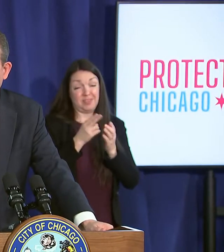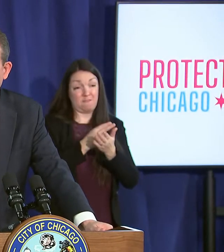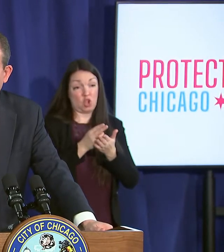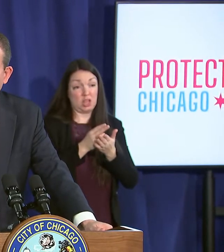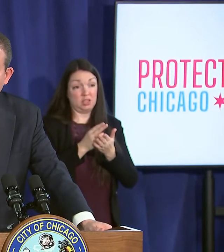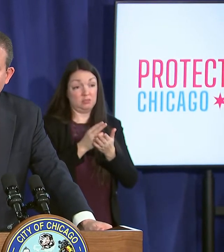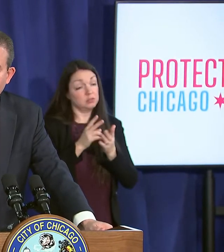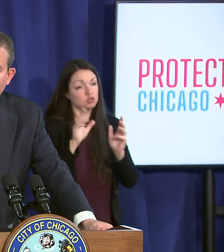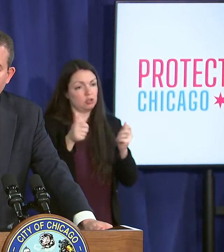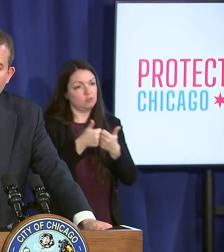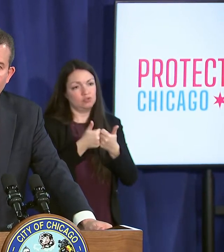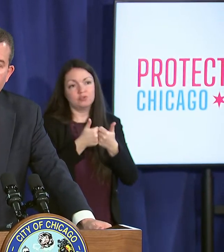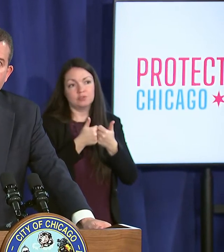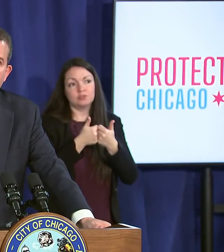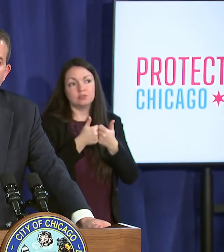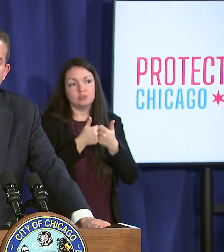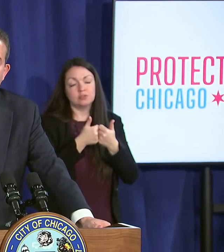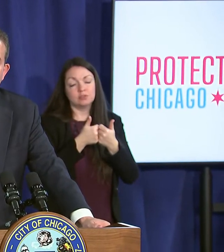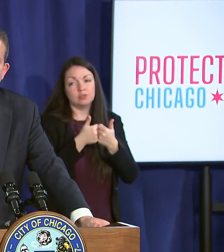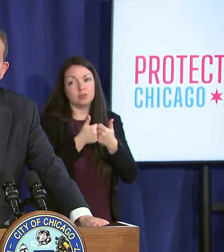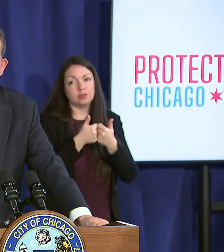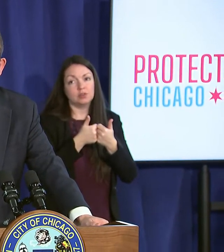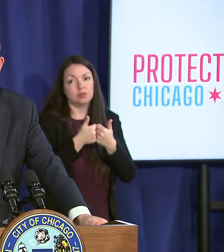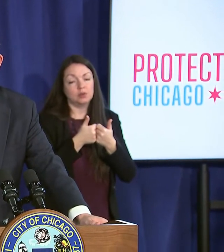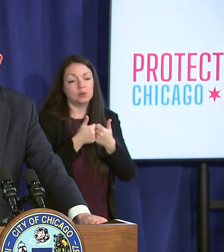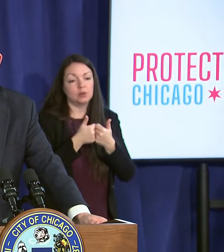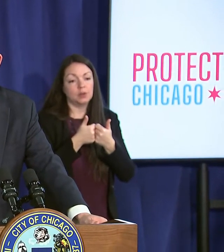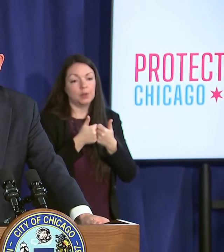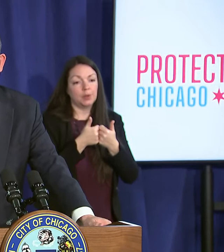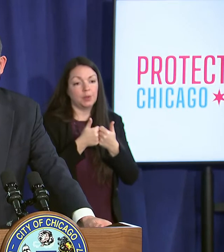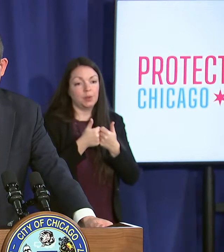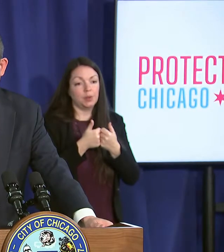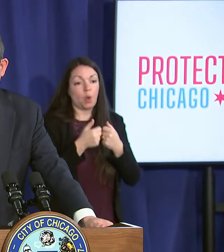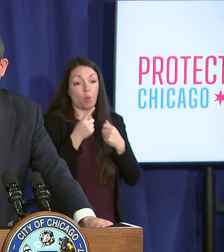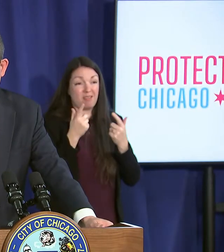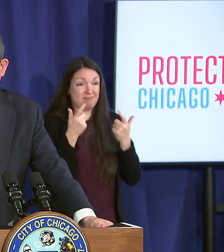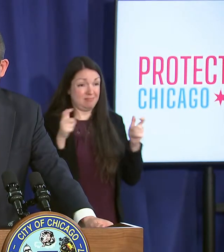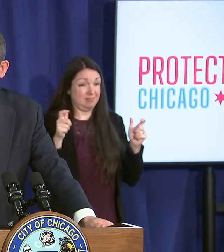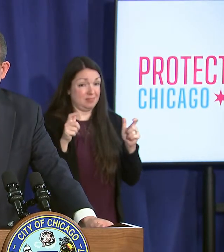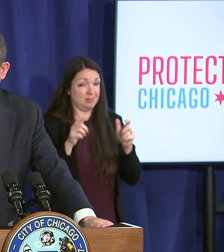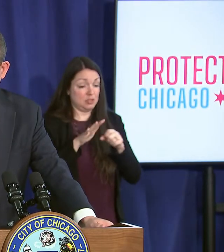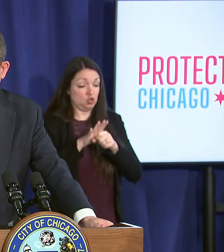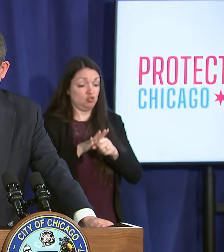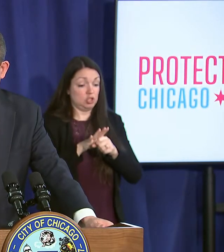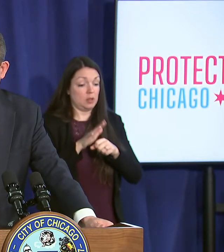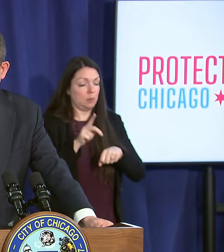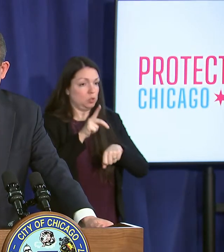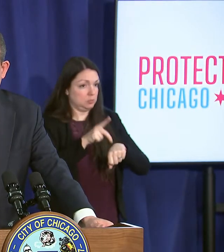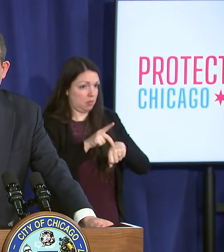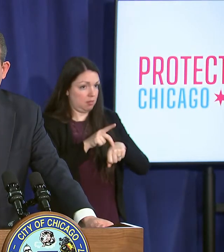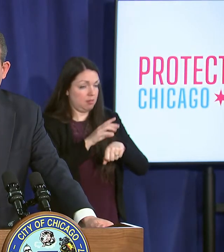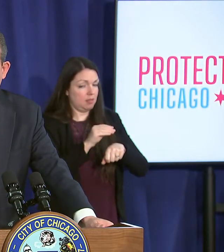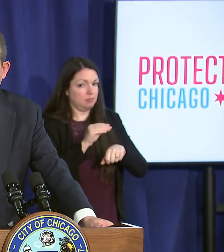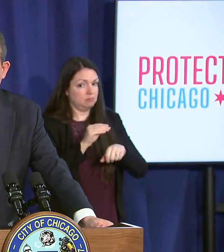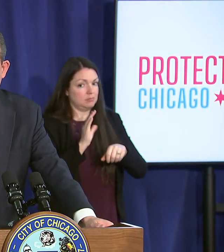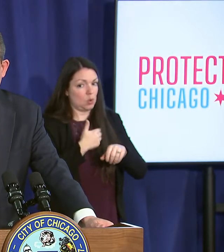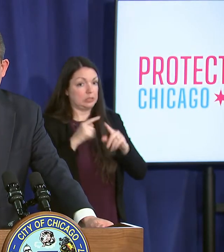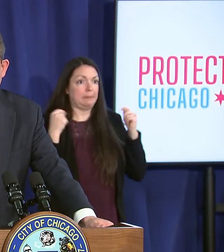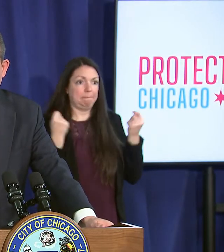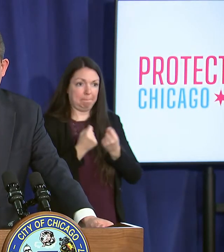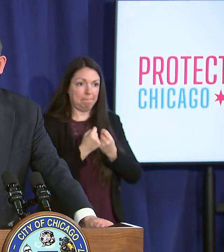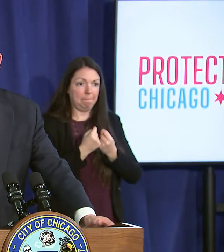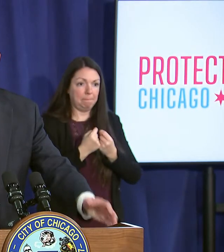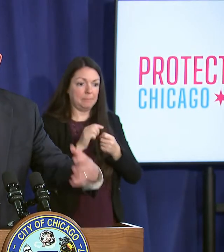been a challenge. When I'll tell you, one of the biggest stressors that's on our principals and our team in general